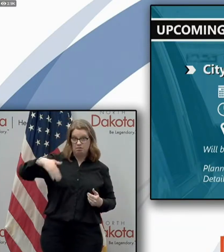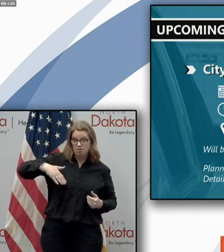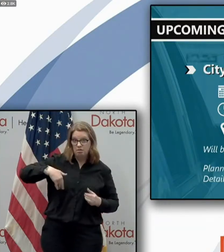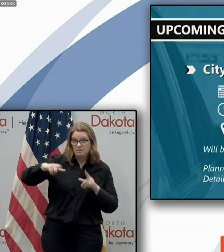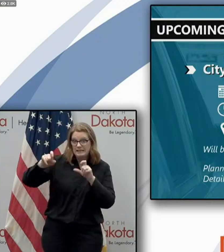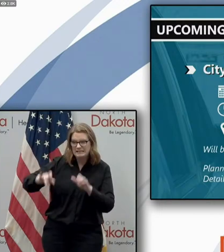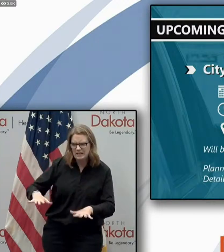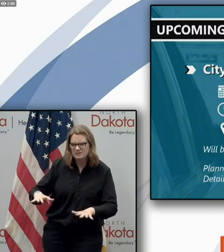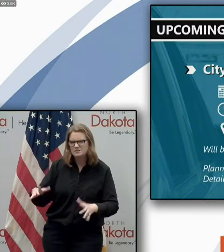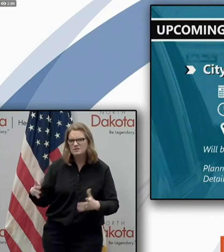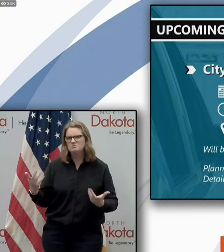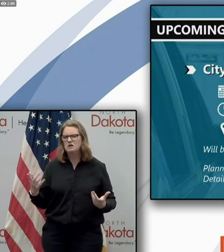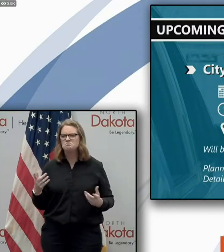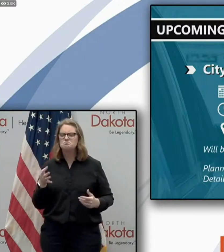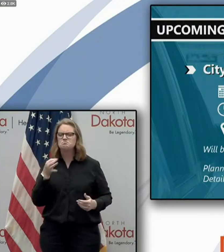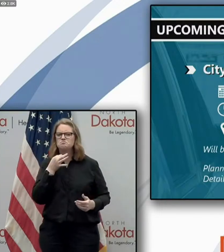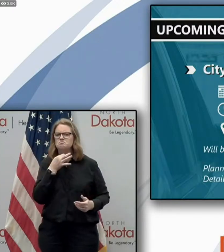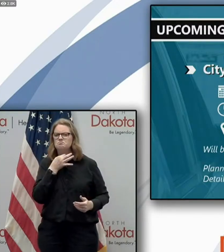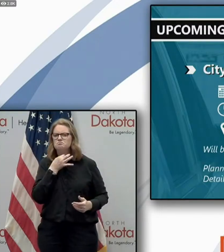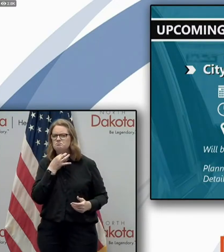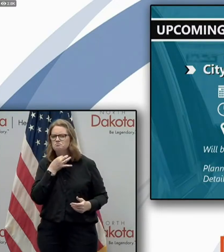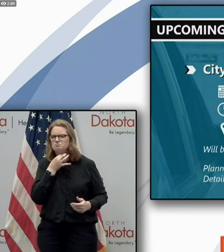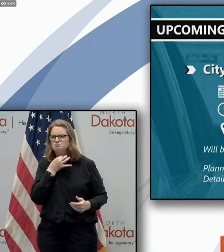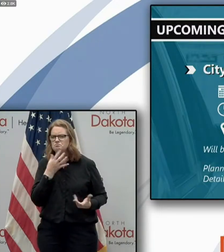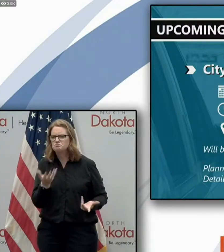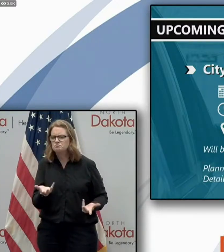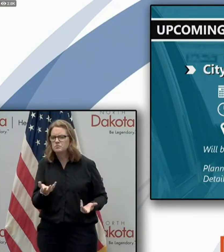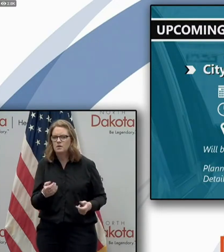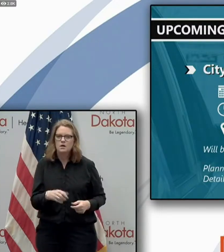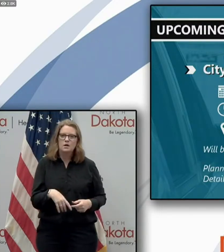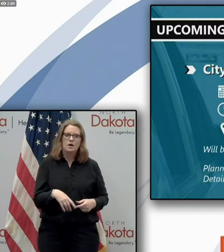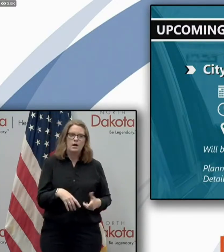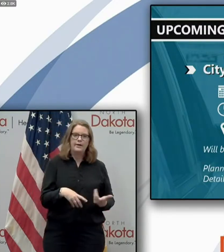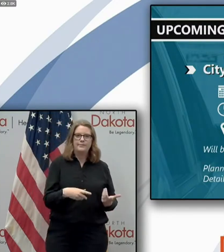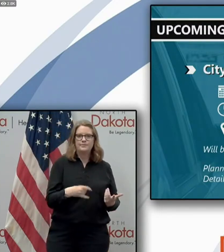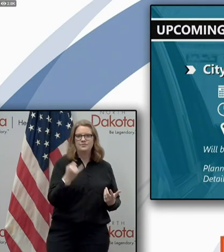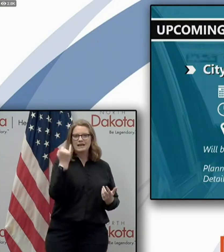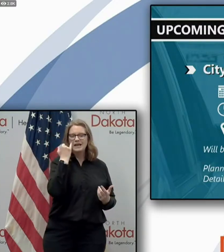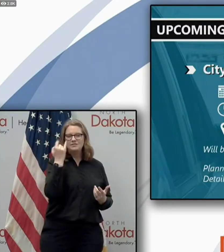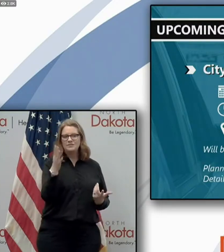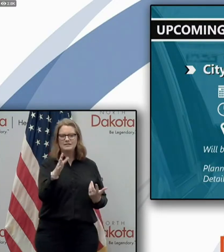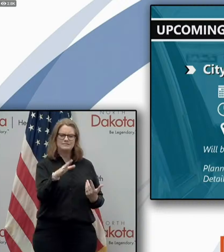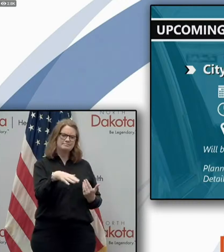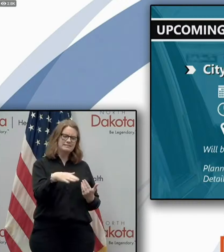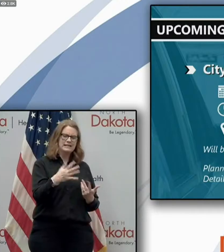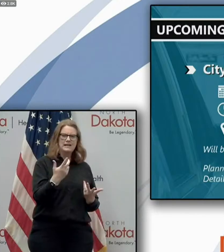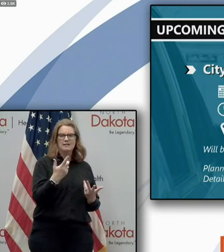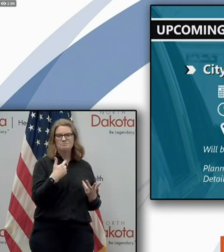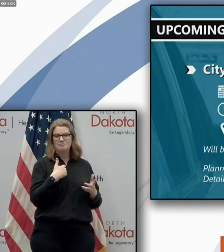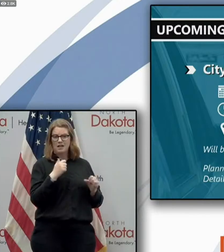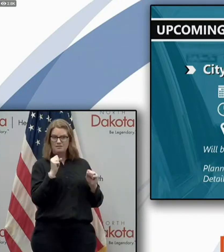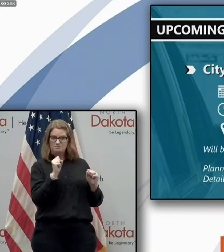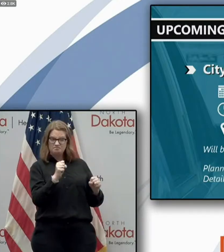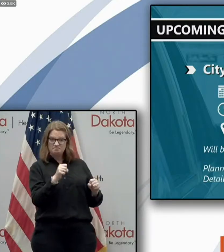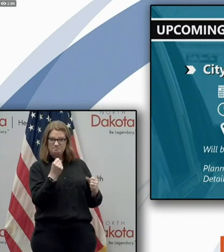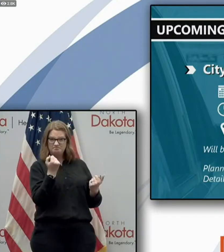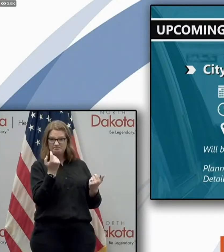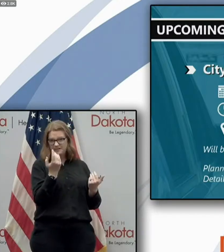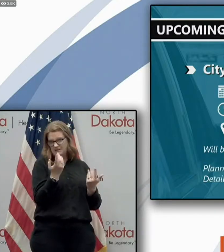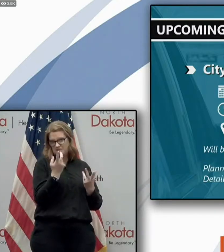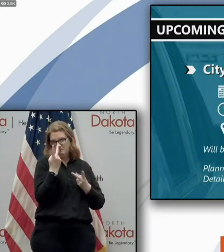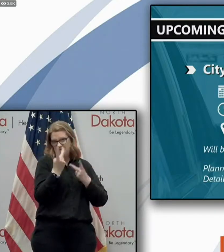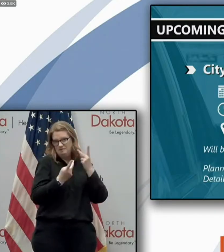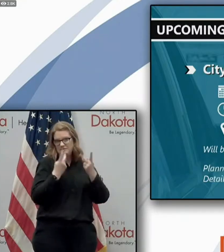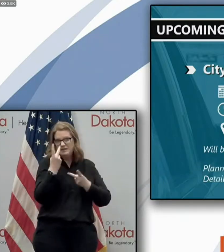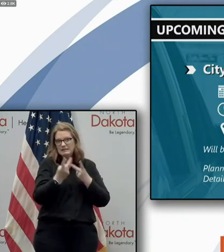yet, but you are wondering, if you're someone is that is saying, hey, I'd like to potentially, consider a visit